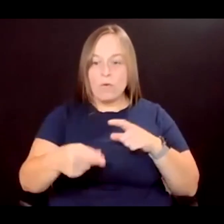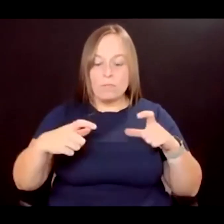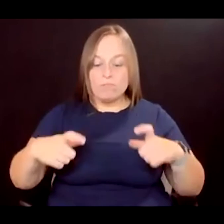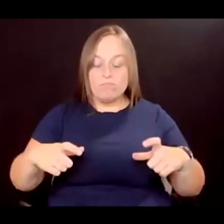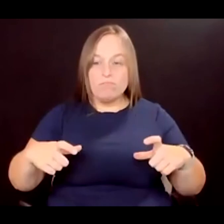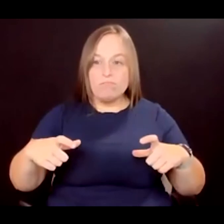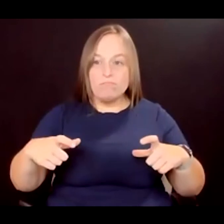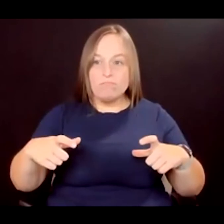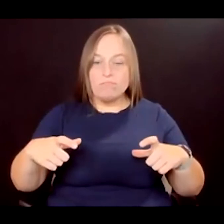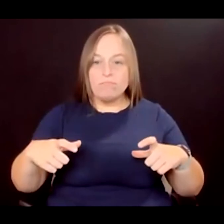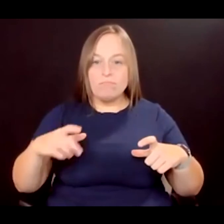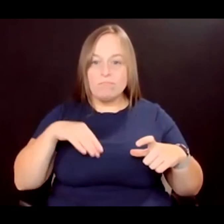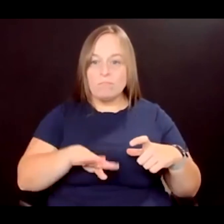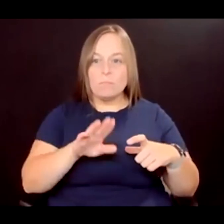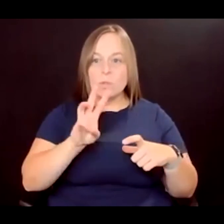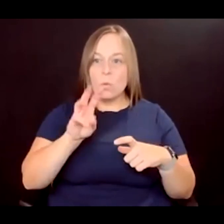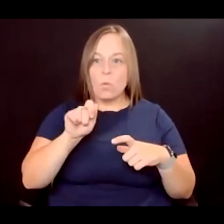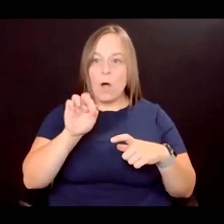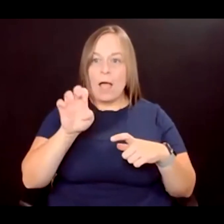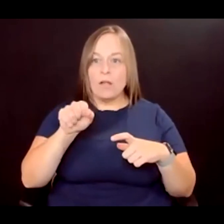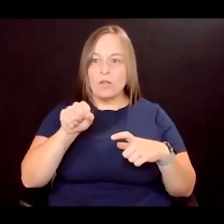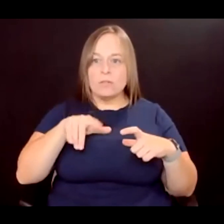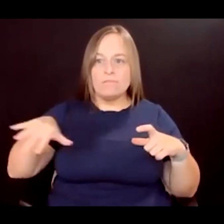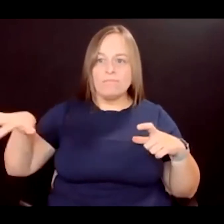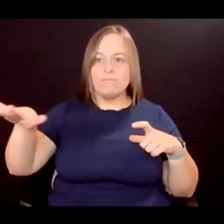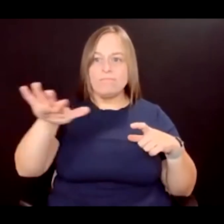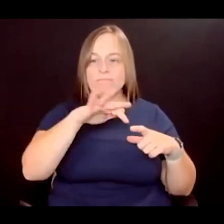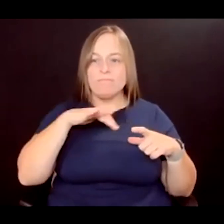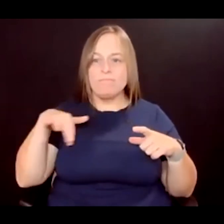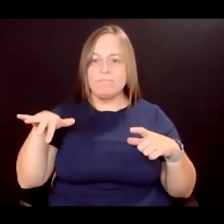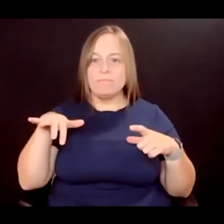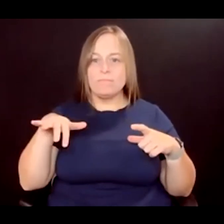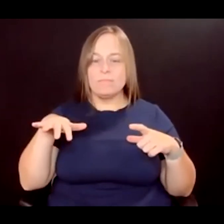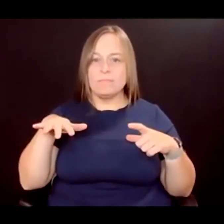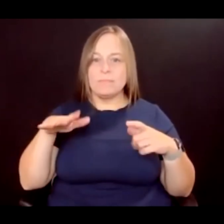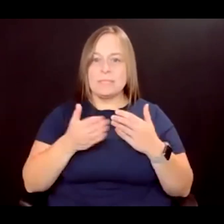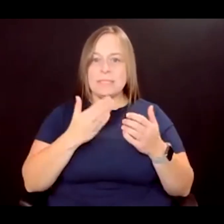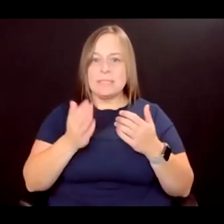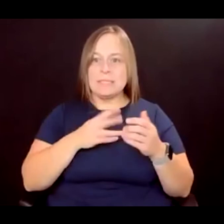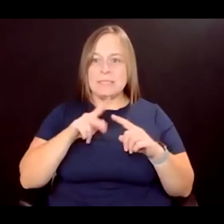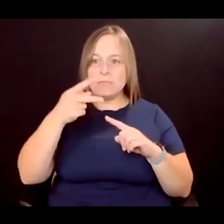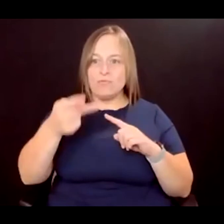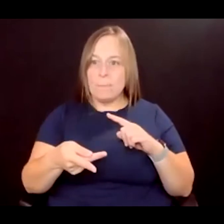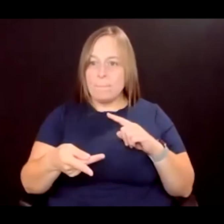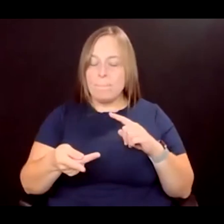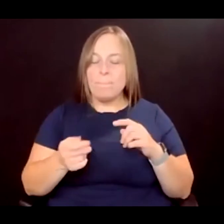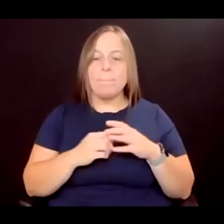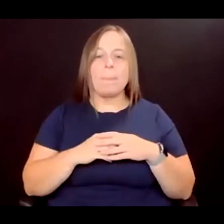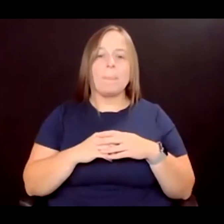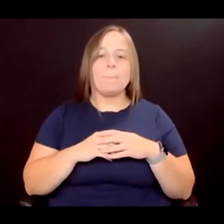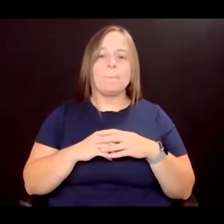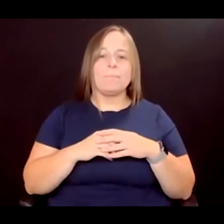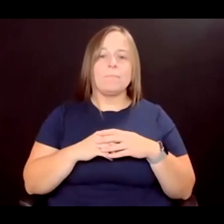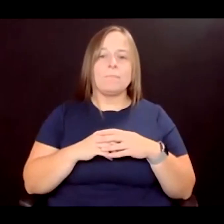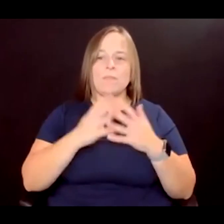All right. I'm looking through and don't see anyone. This is Mary Beth. Awesome, Mary Beth.